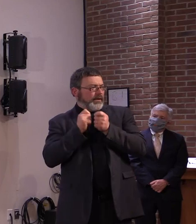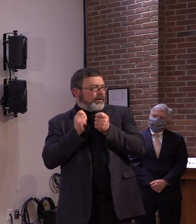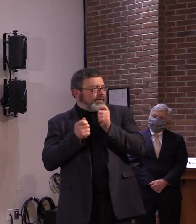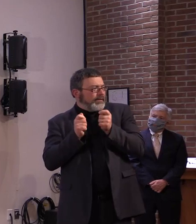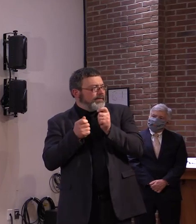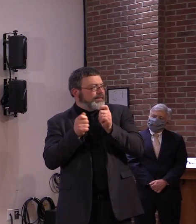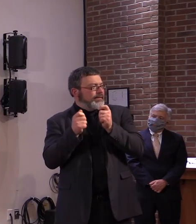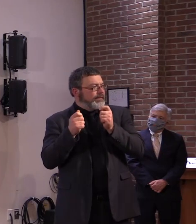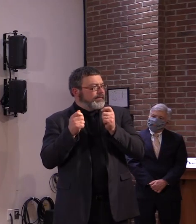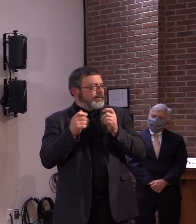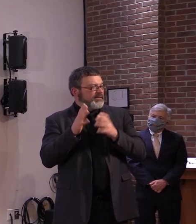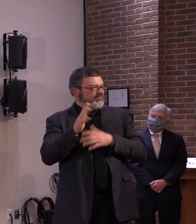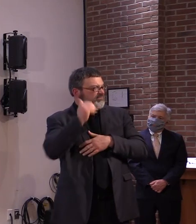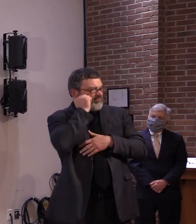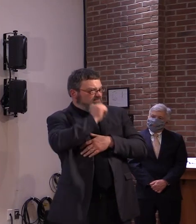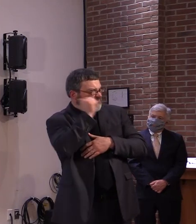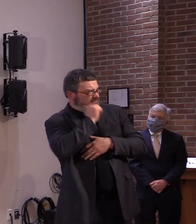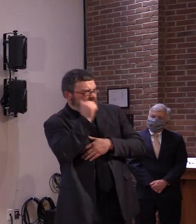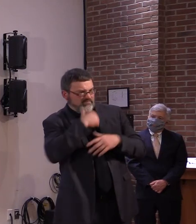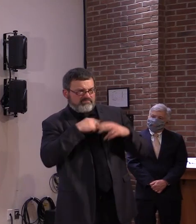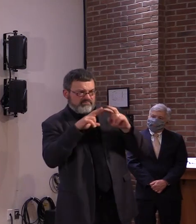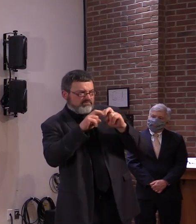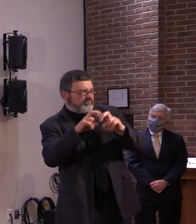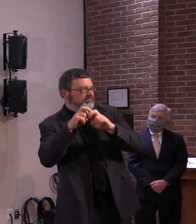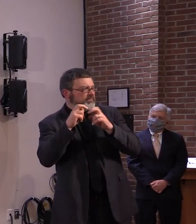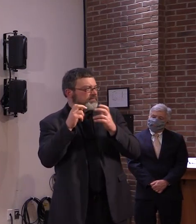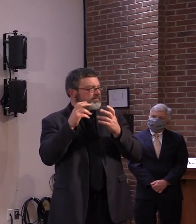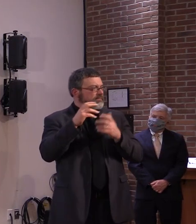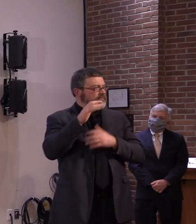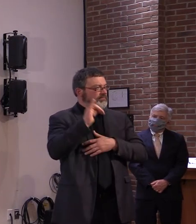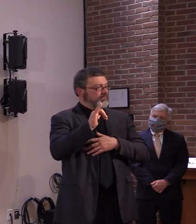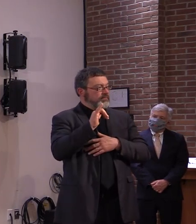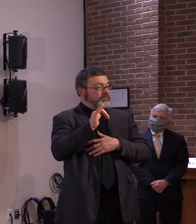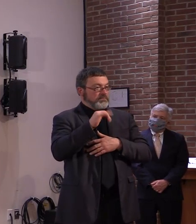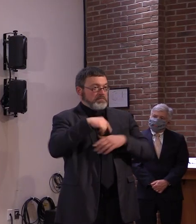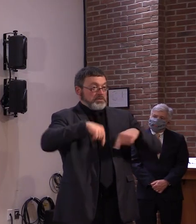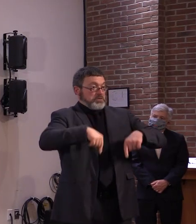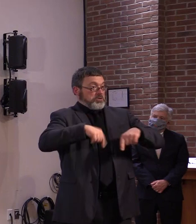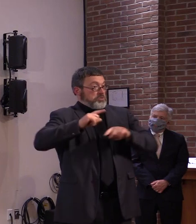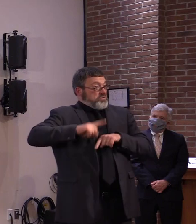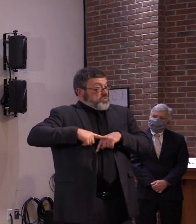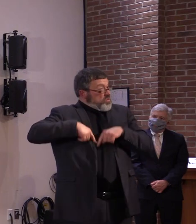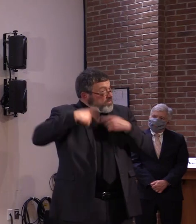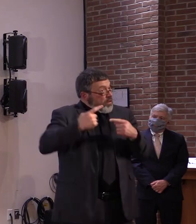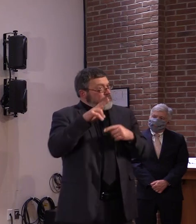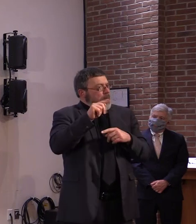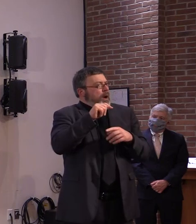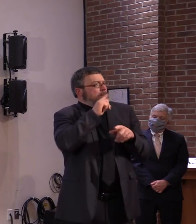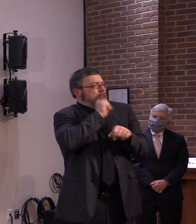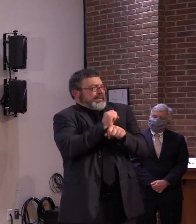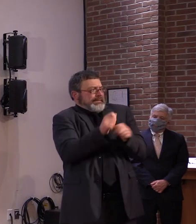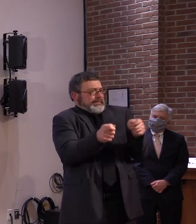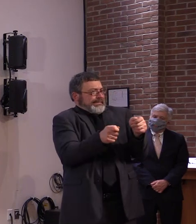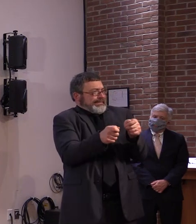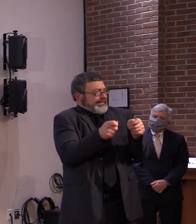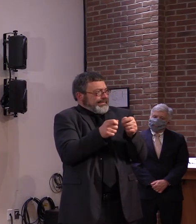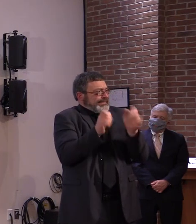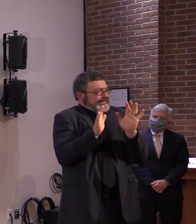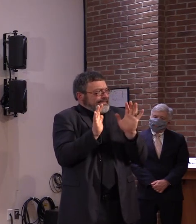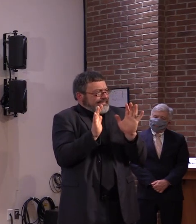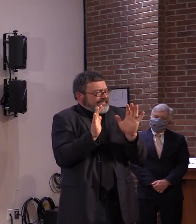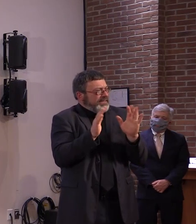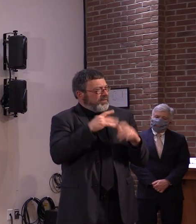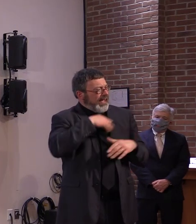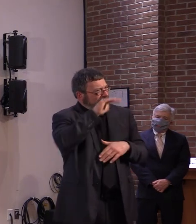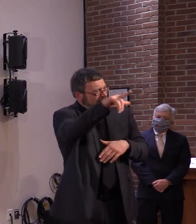is literally in our hands. We can control this individually if we just follow the simple